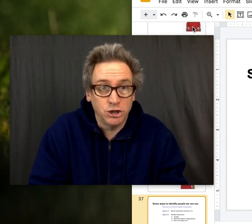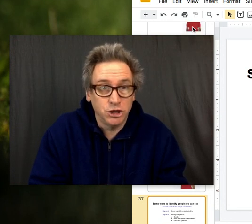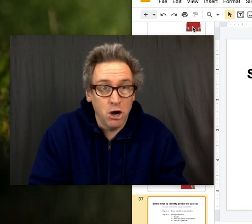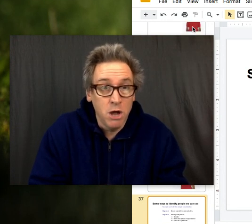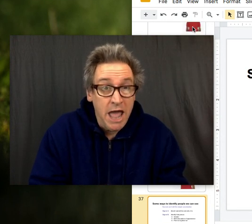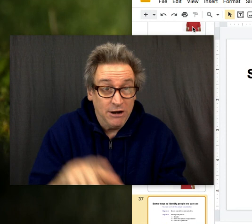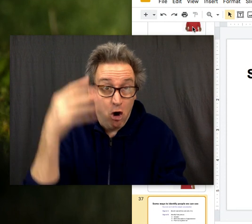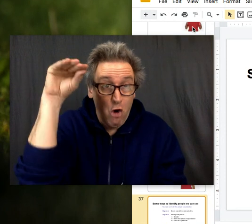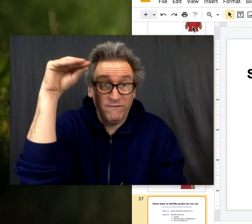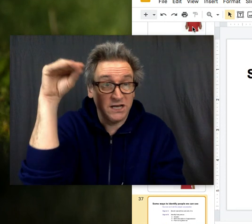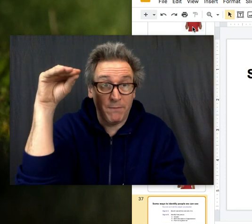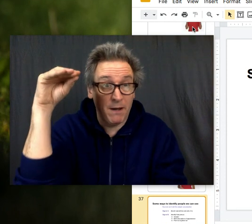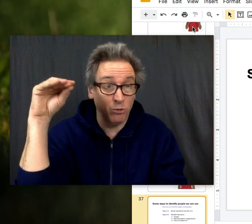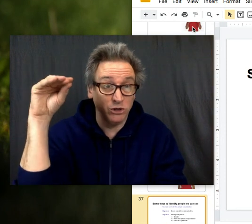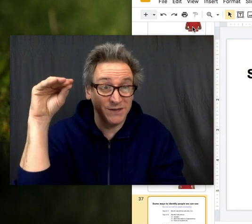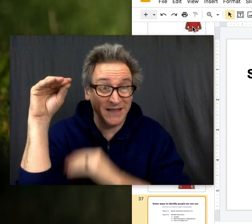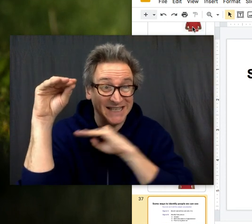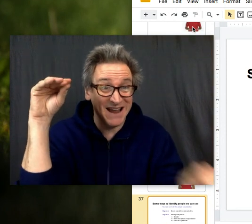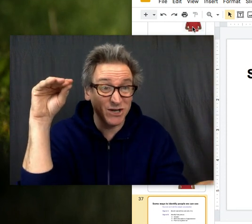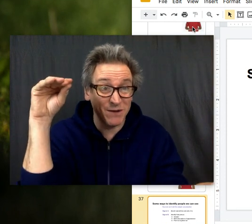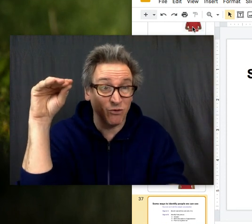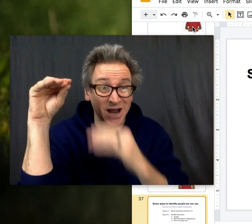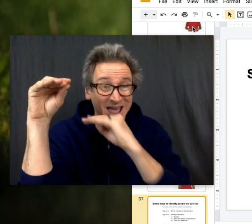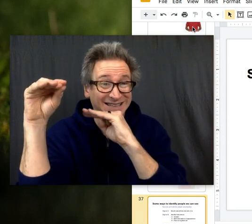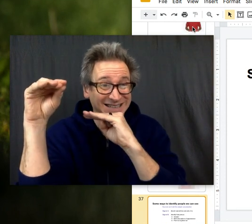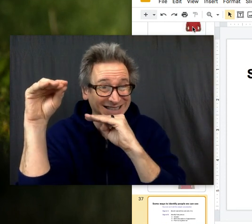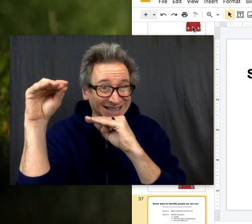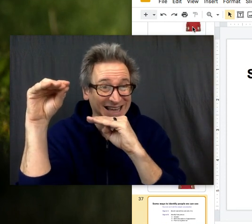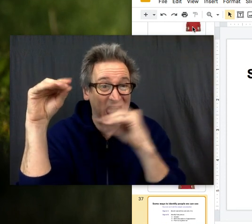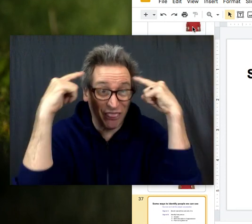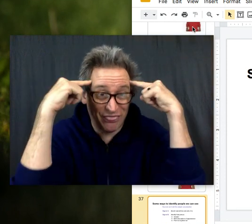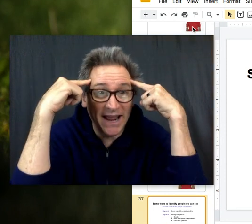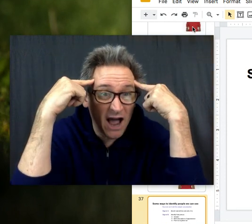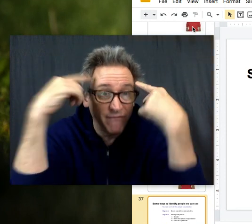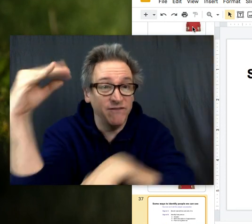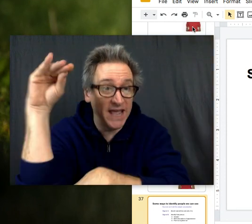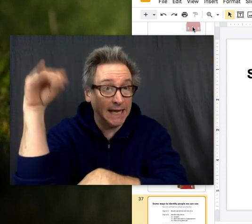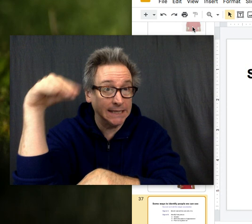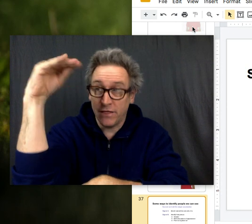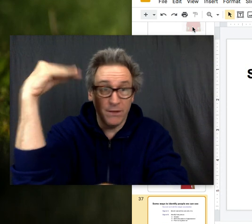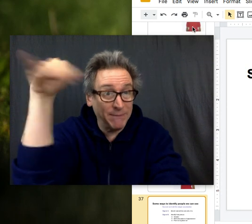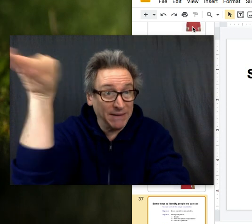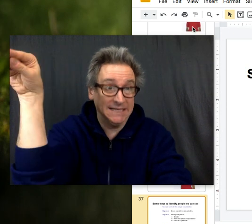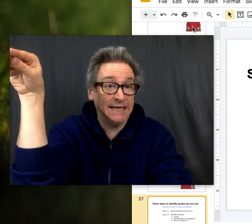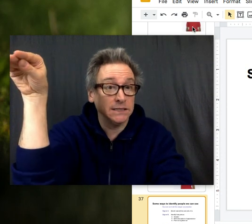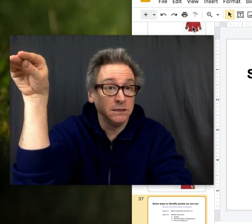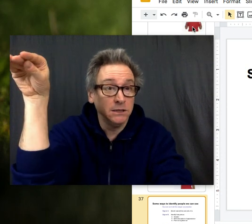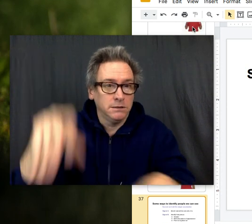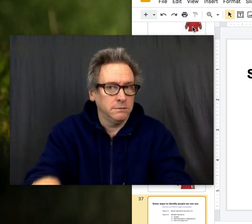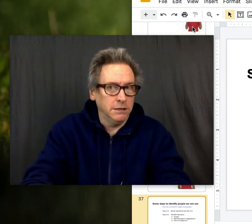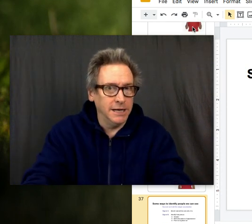a show, and all of a sudden the puppet will do something it's never done before. They didn't think of it. The puppet did